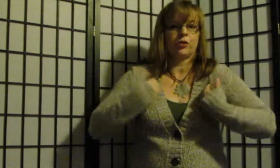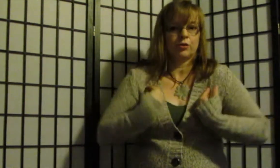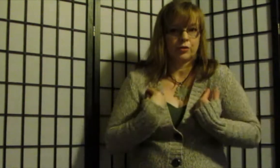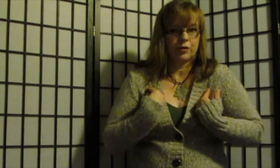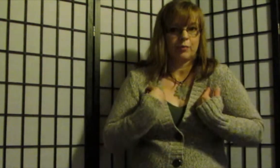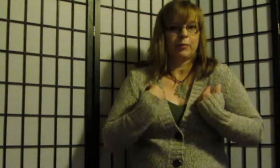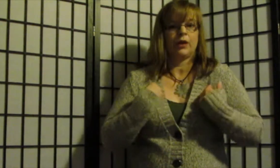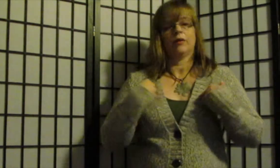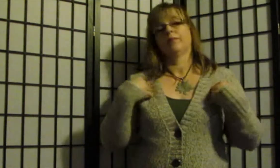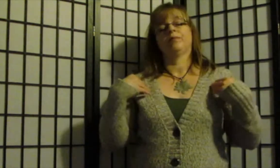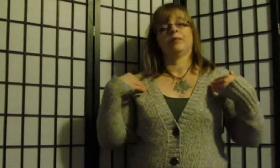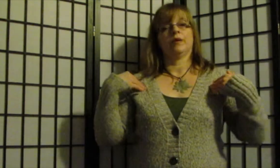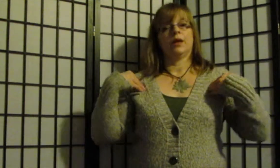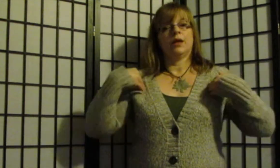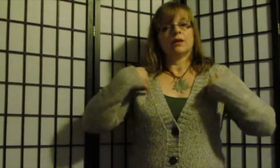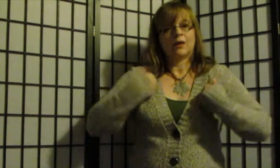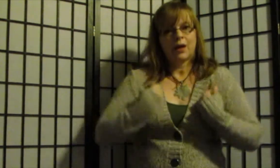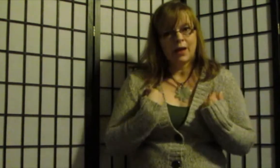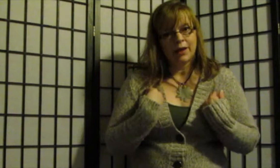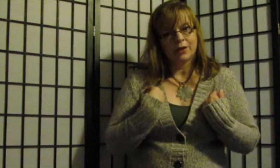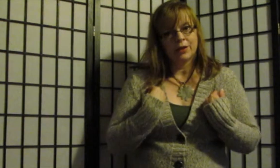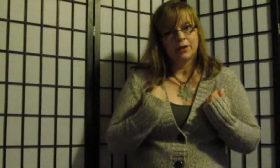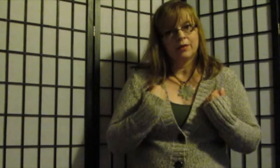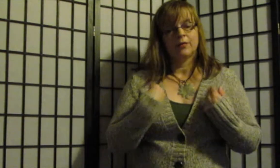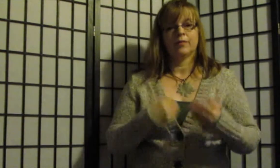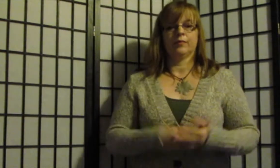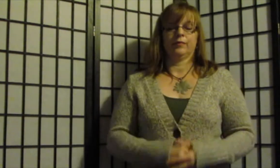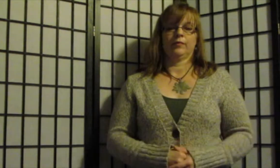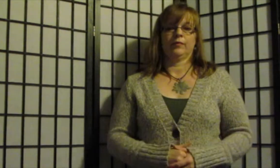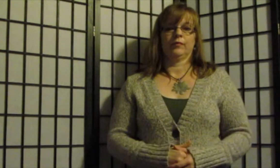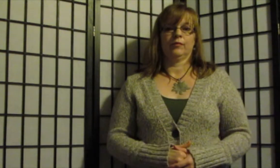shoulders slumping. Tired.